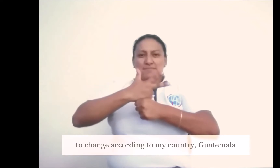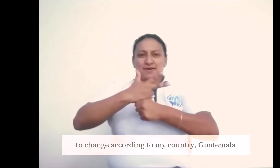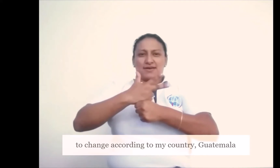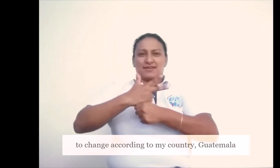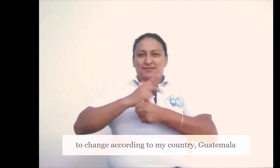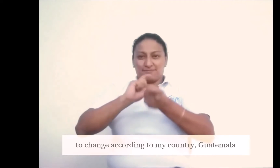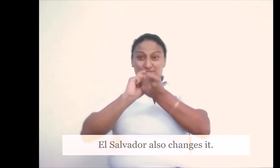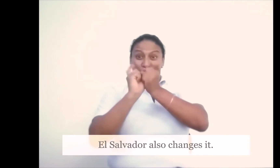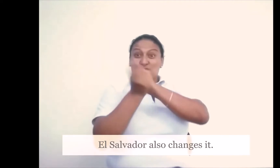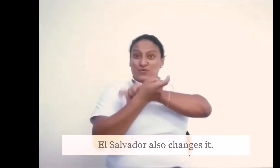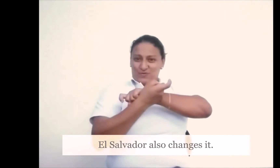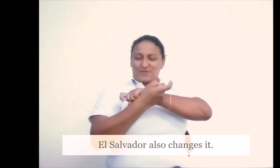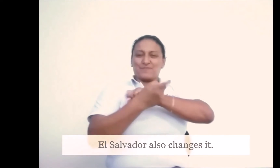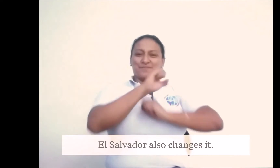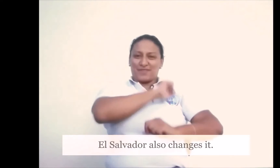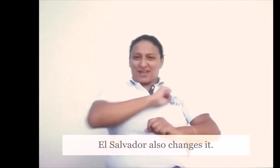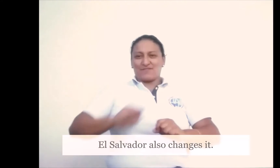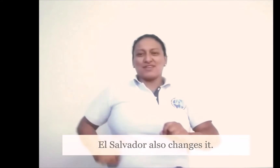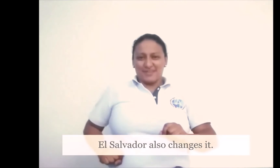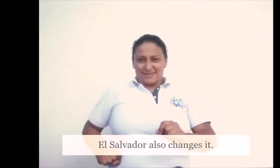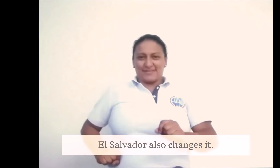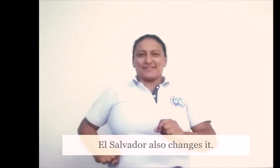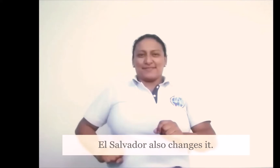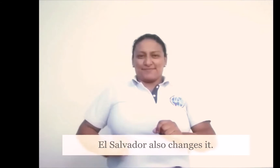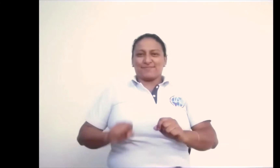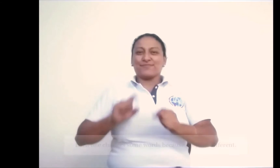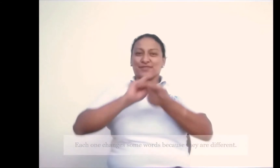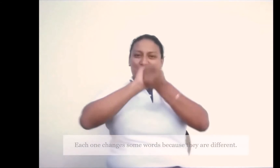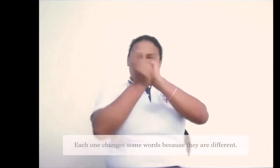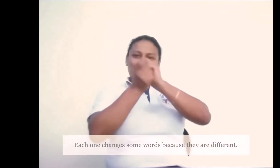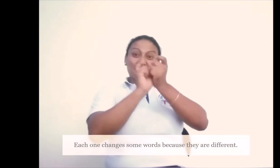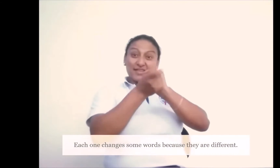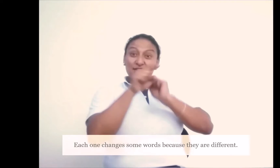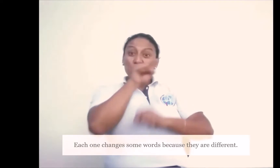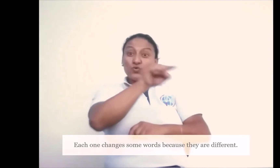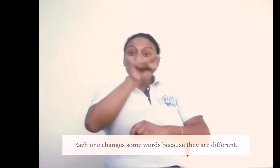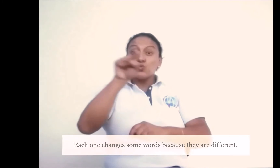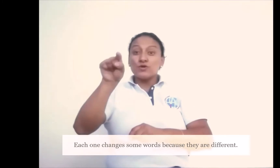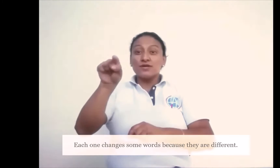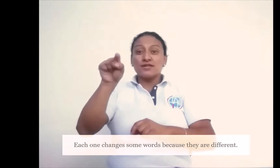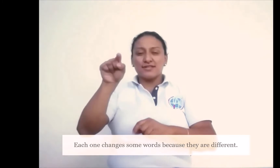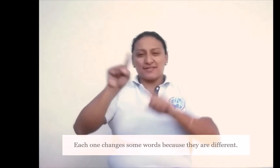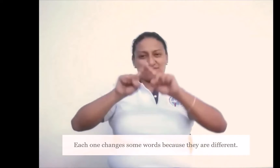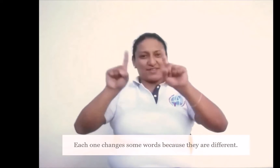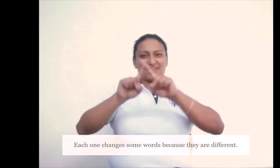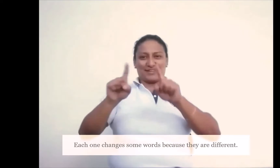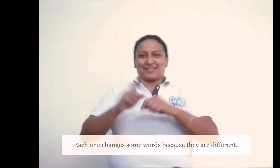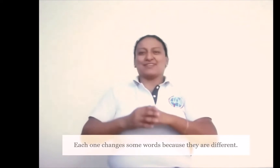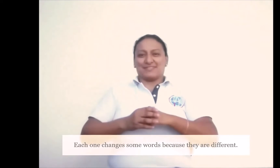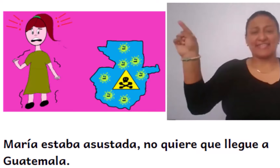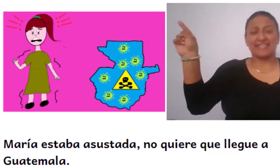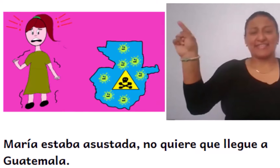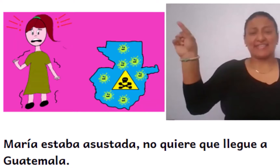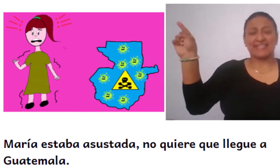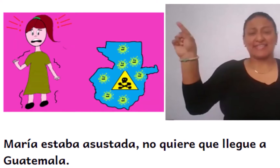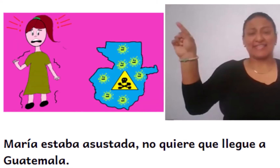to my country, Guatemala. El Salvador also changes it. Each one changes some words because they're